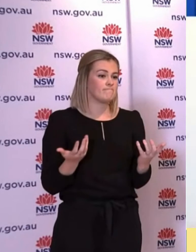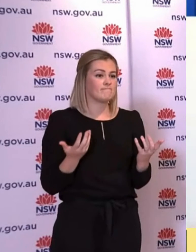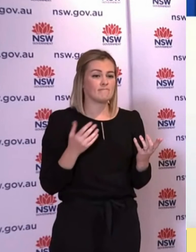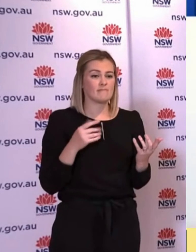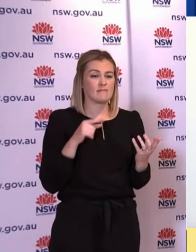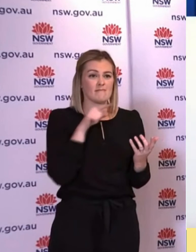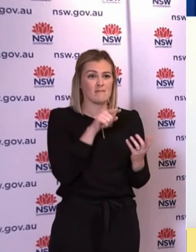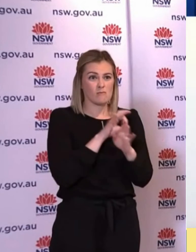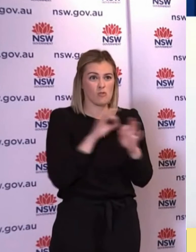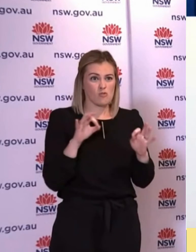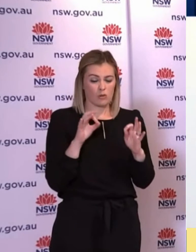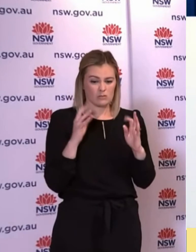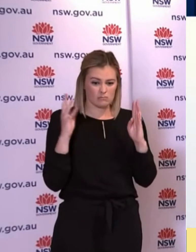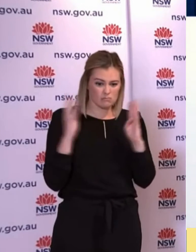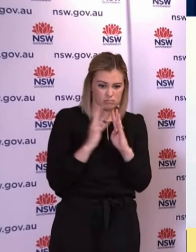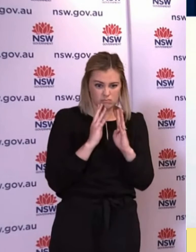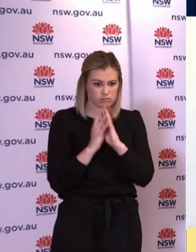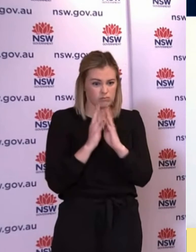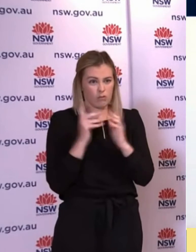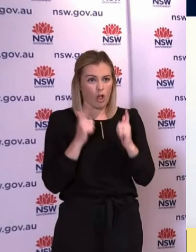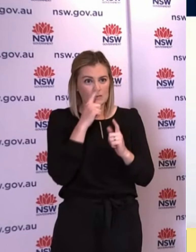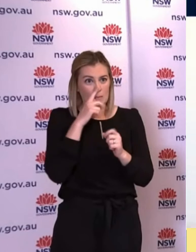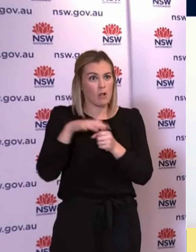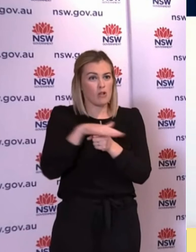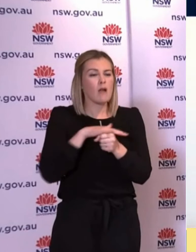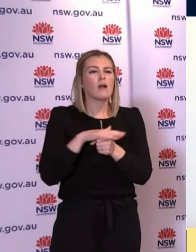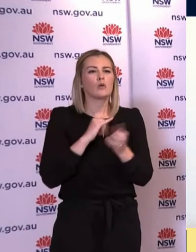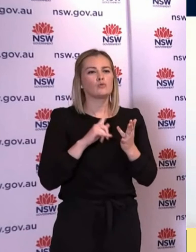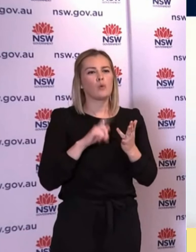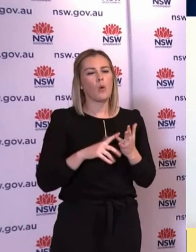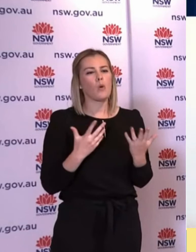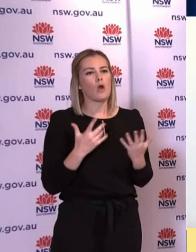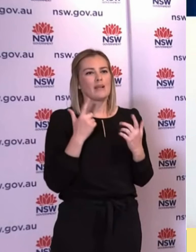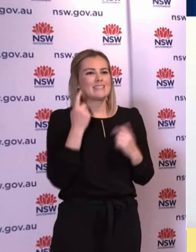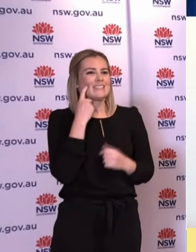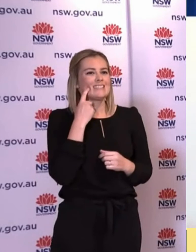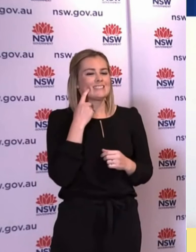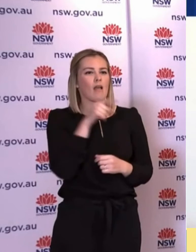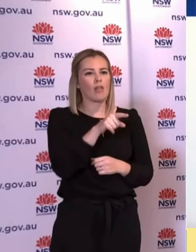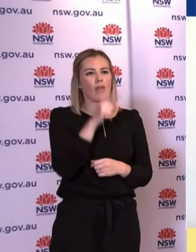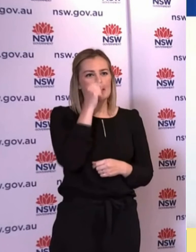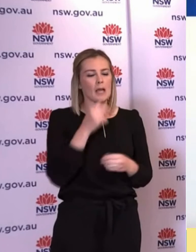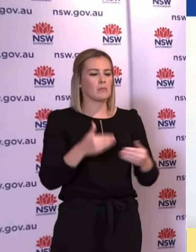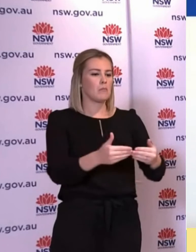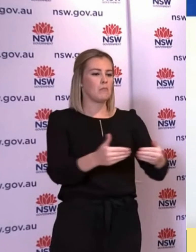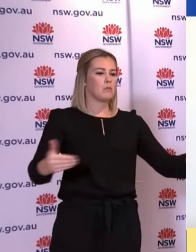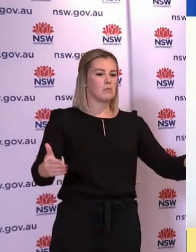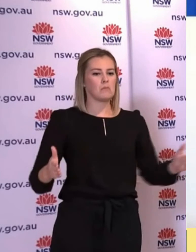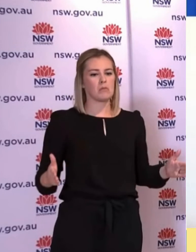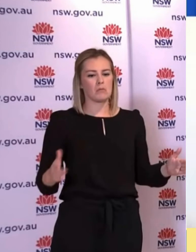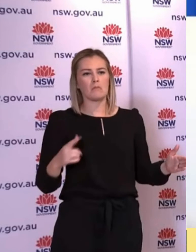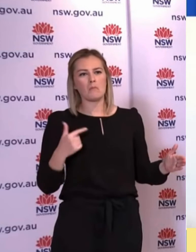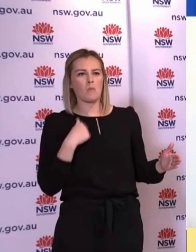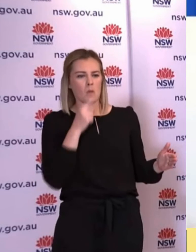across a desert, you can put a gate across effectively and say that's it, and think that that's how you manage COVID. Well, that's not